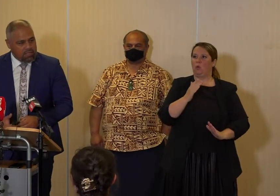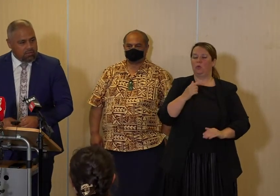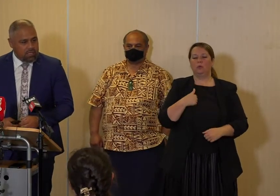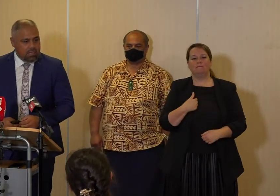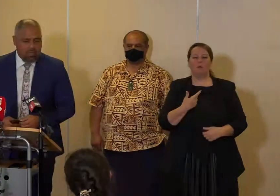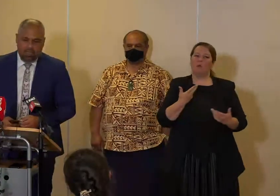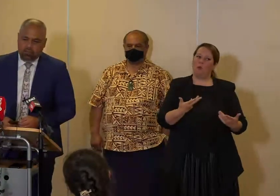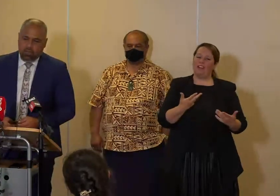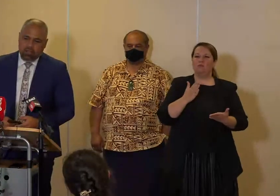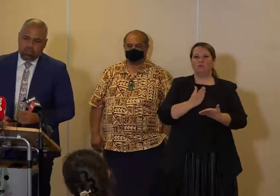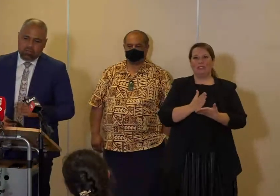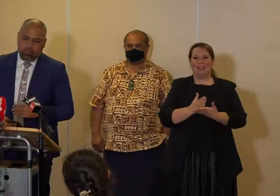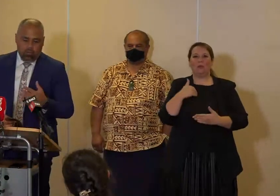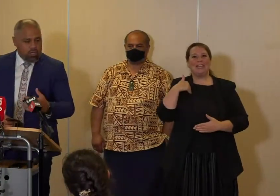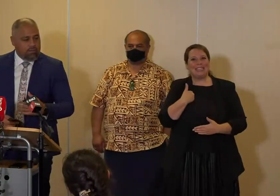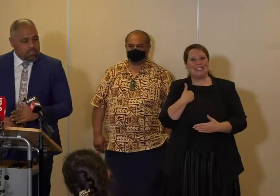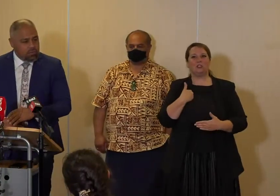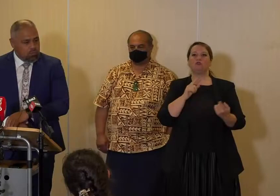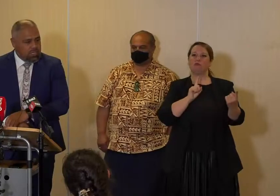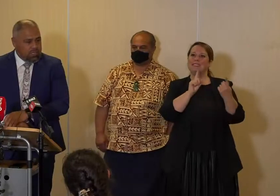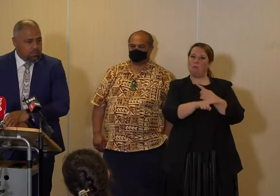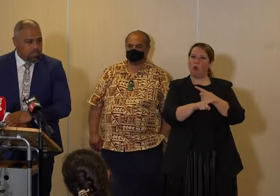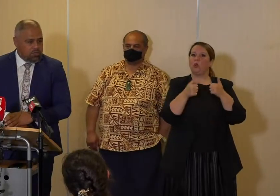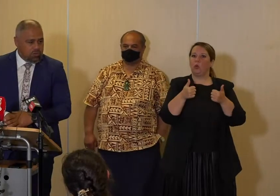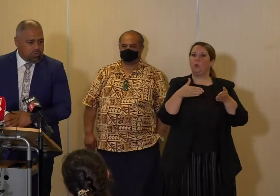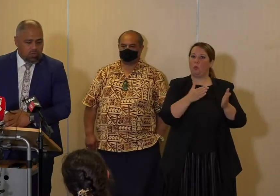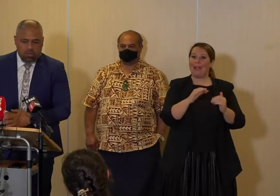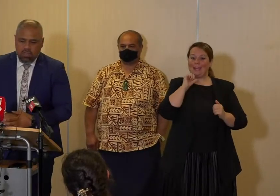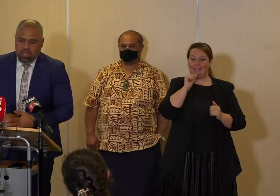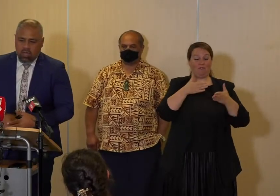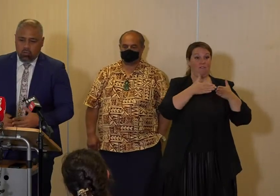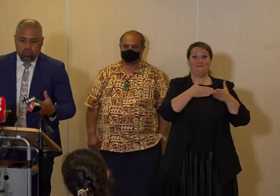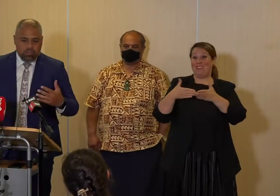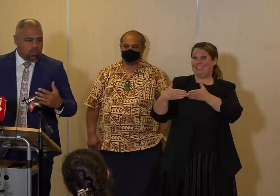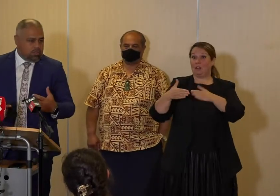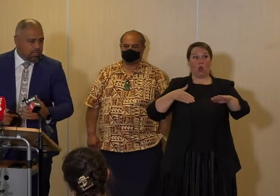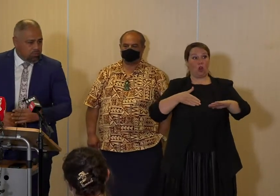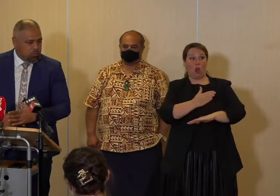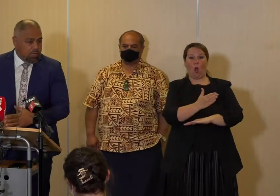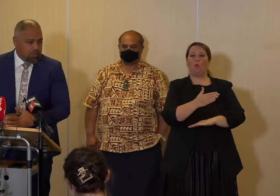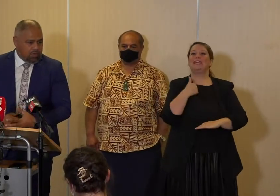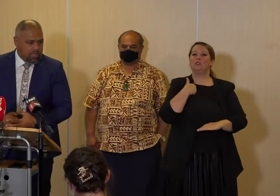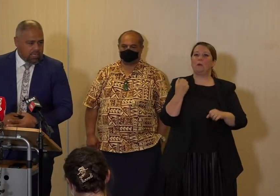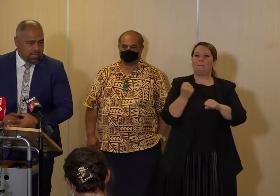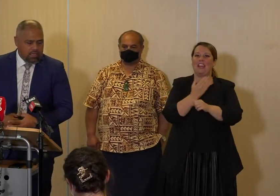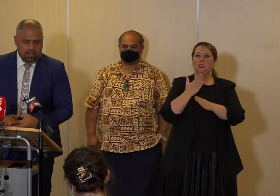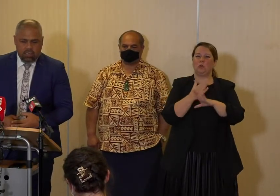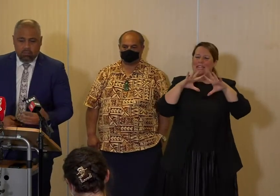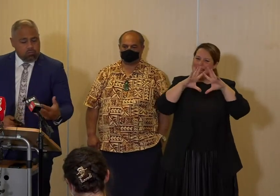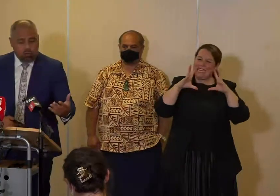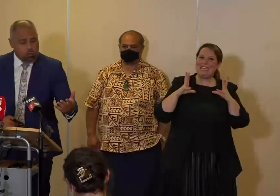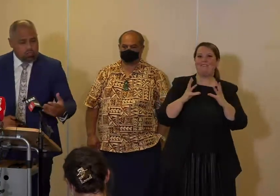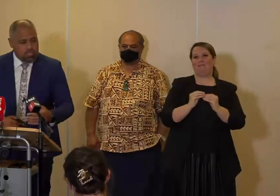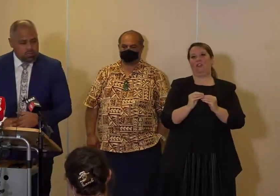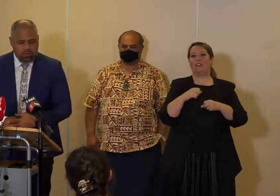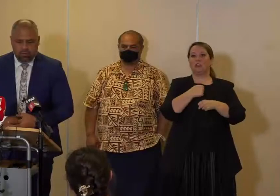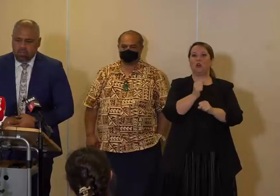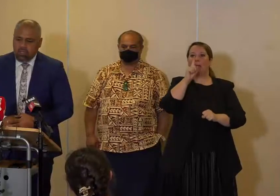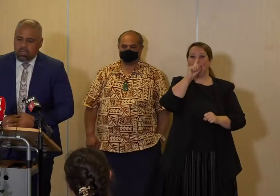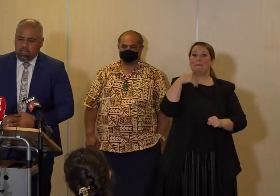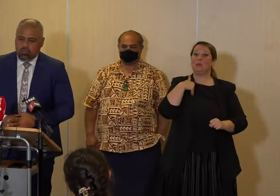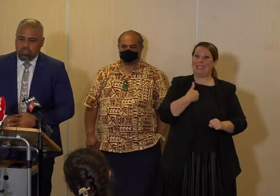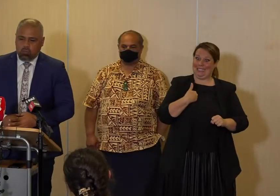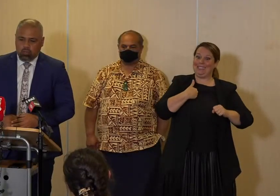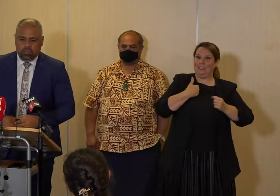respond effectively. If we're going to deploy a vessel, we need to make sure it's got all the stocks that that are needed. And of course, as you